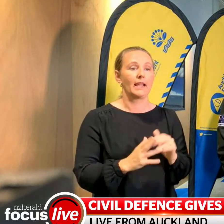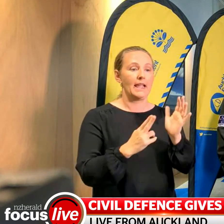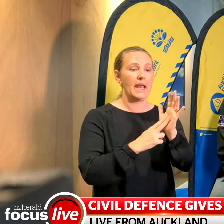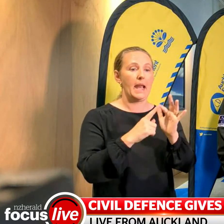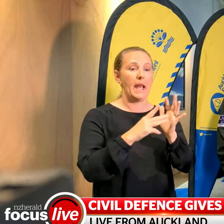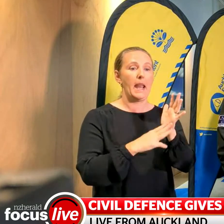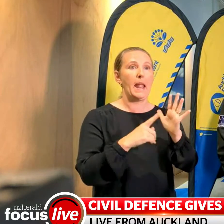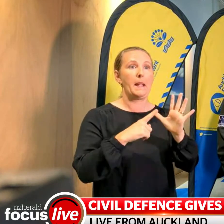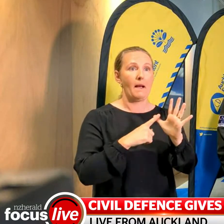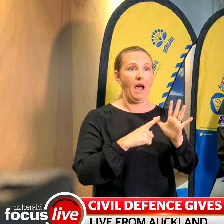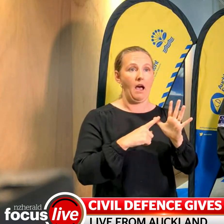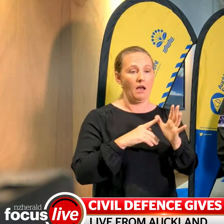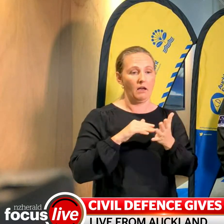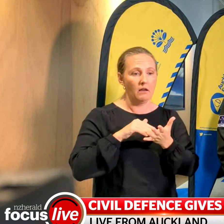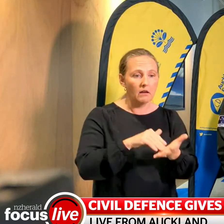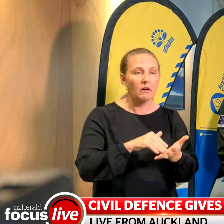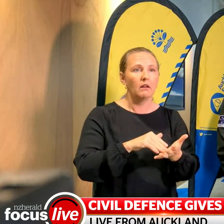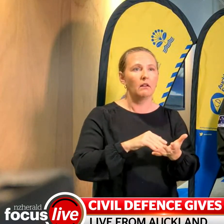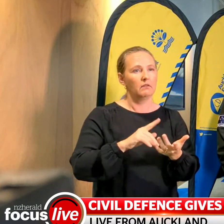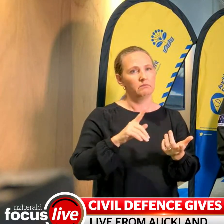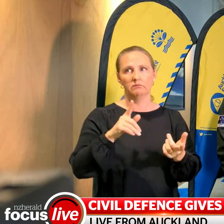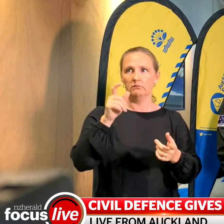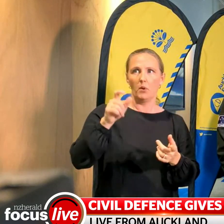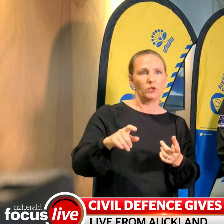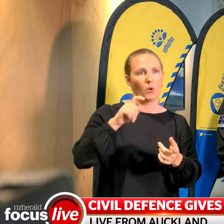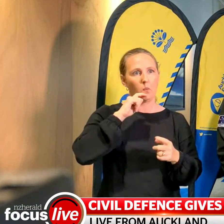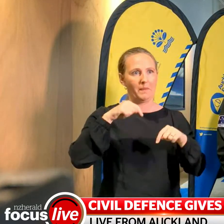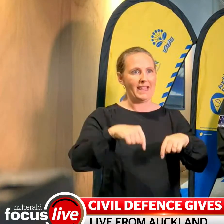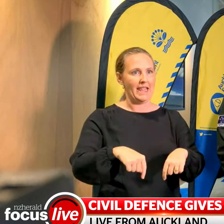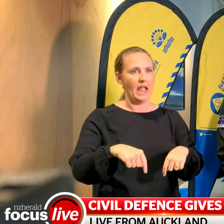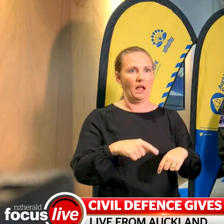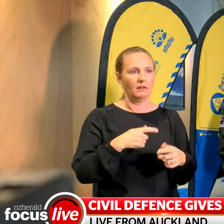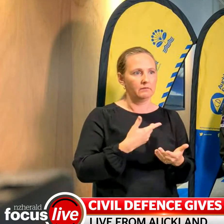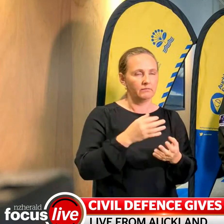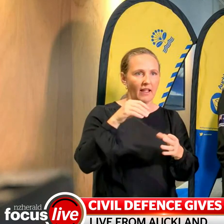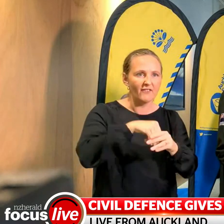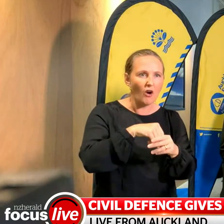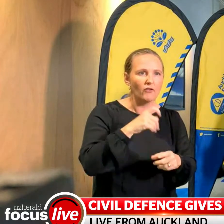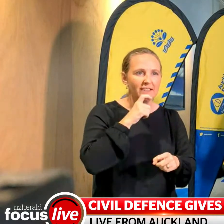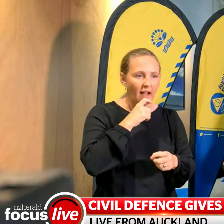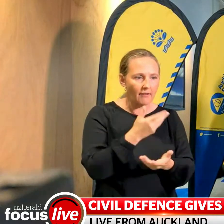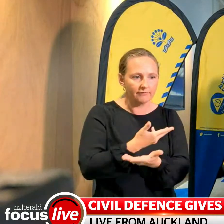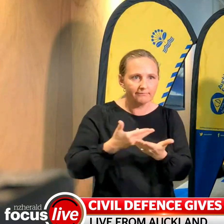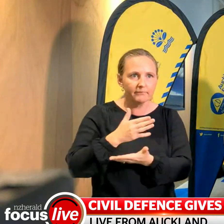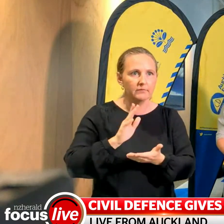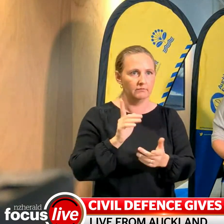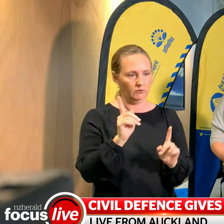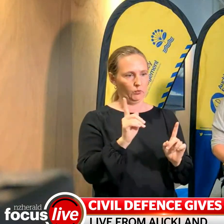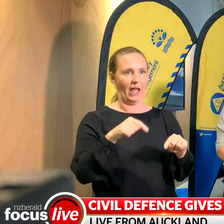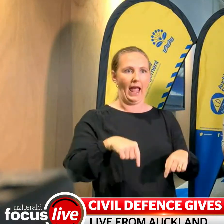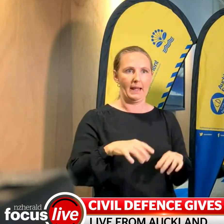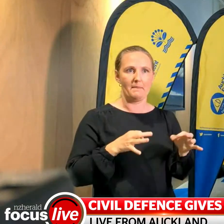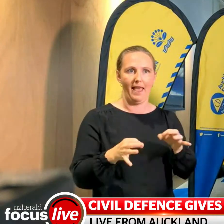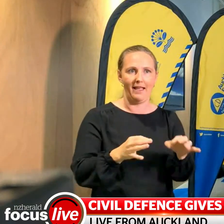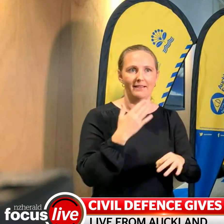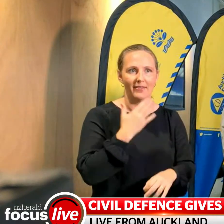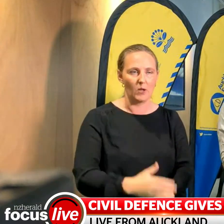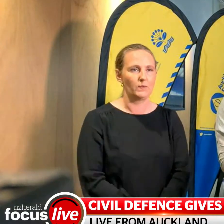today and engaging in face-to-face conversations with staff here. Thank you very much.